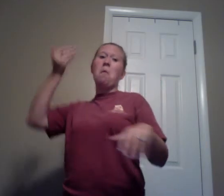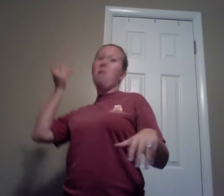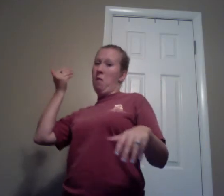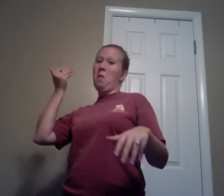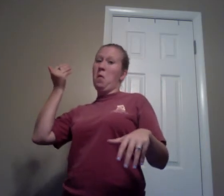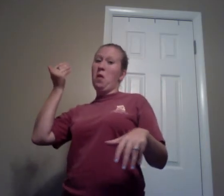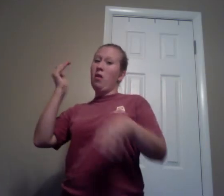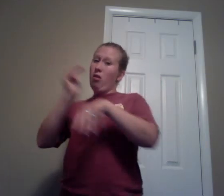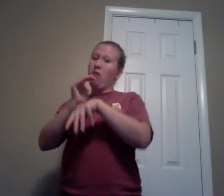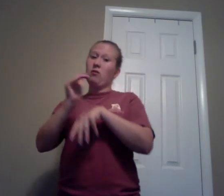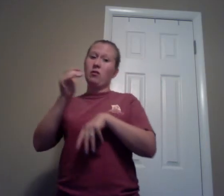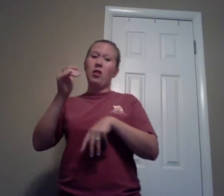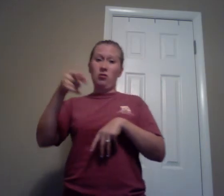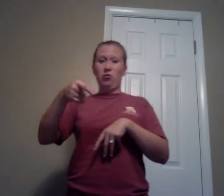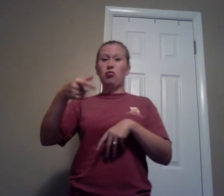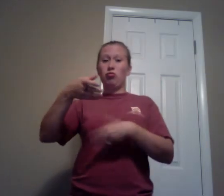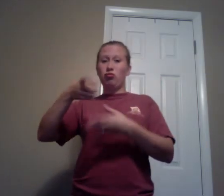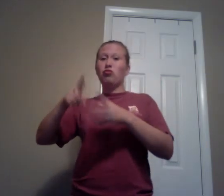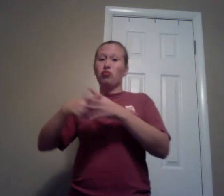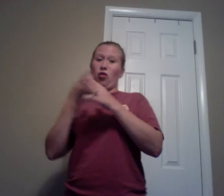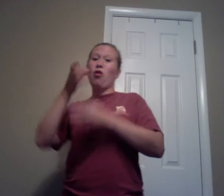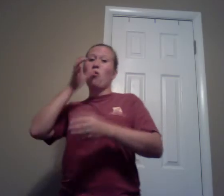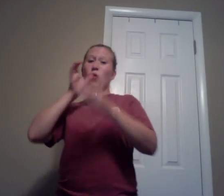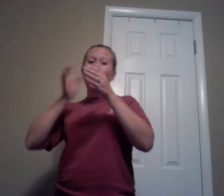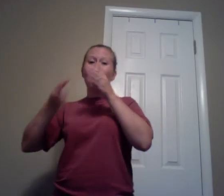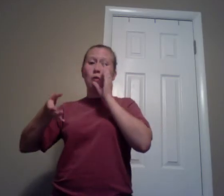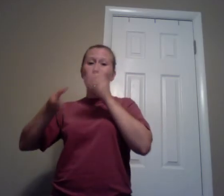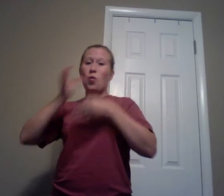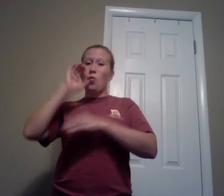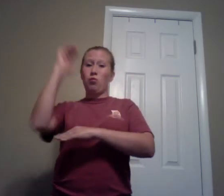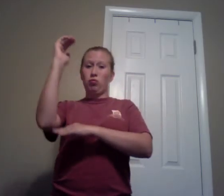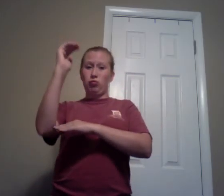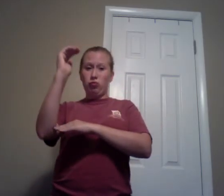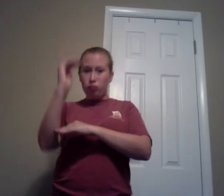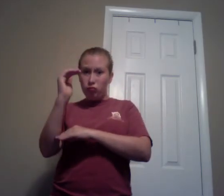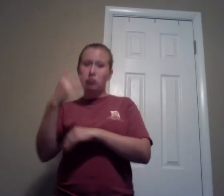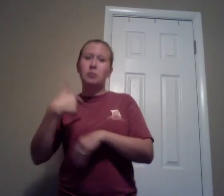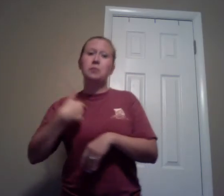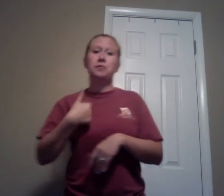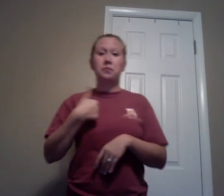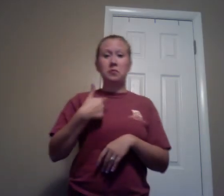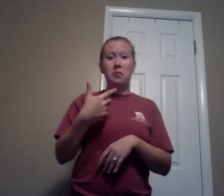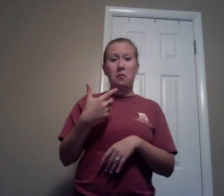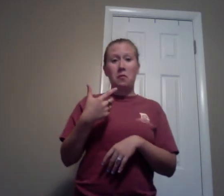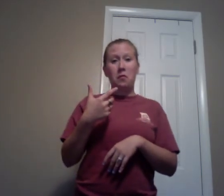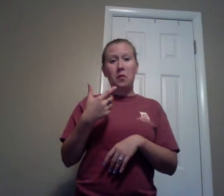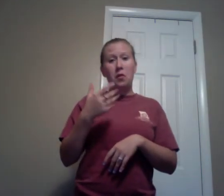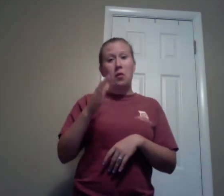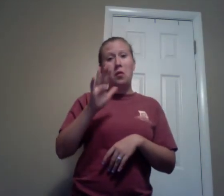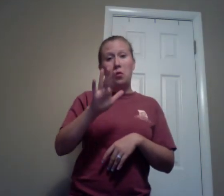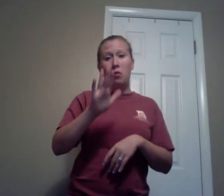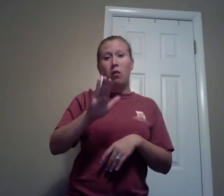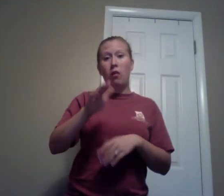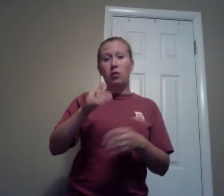by mouth at least 2 hours before the procedure, and those instructions may vary according to your endoscopy site as